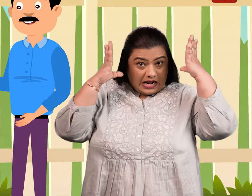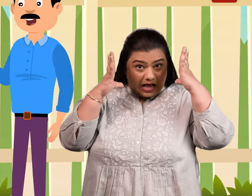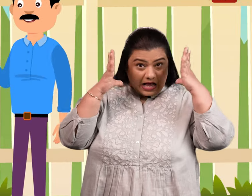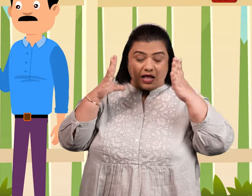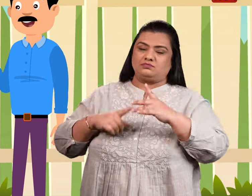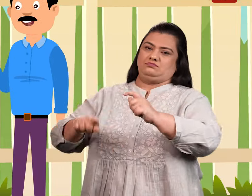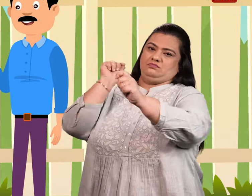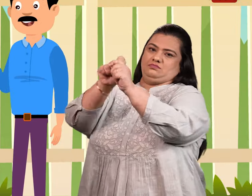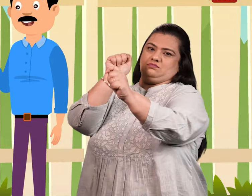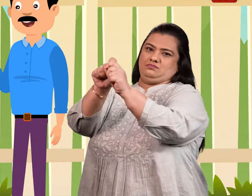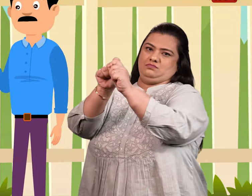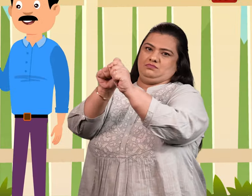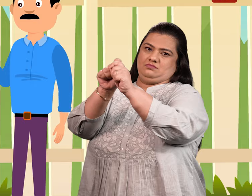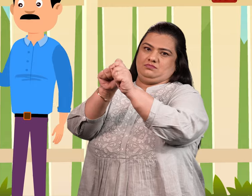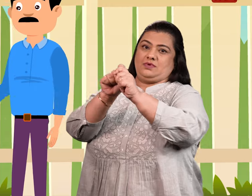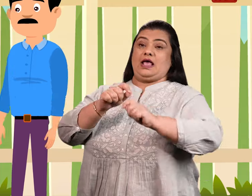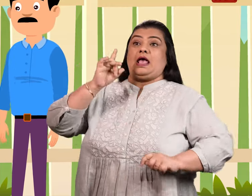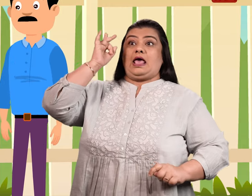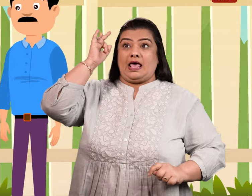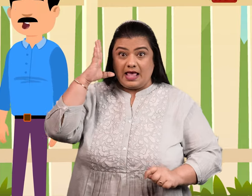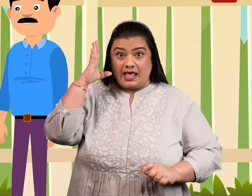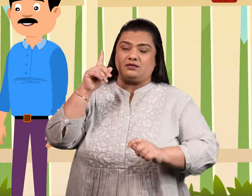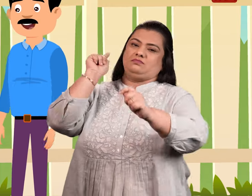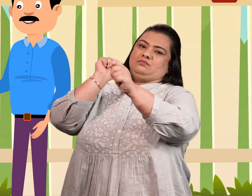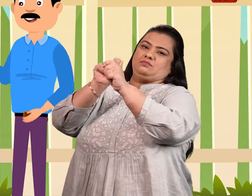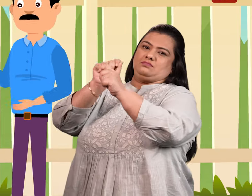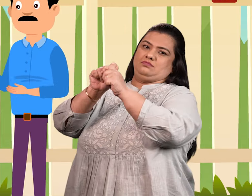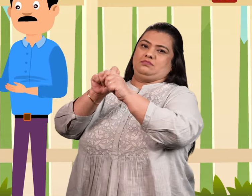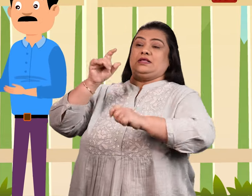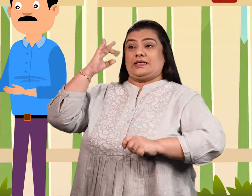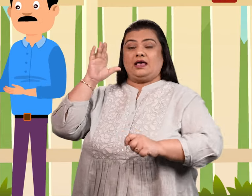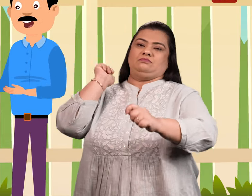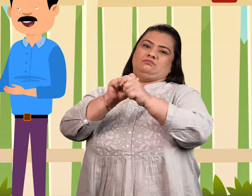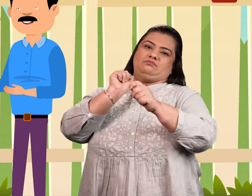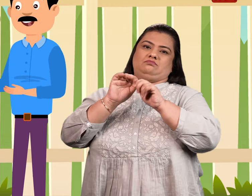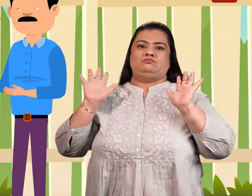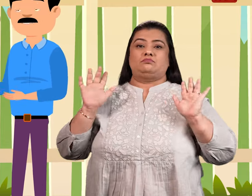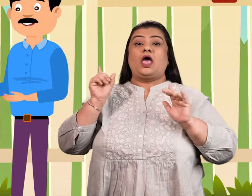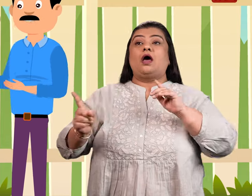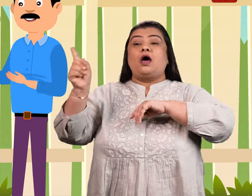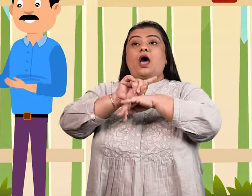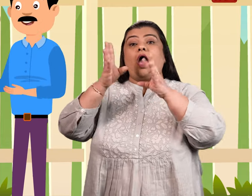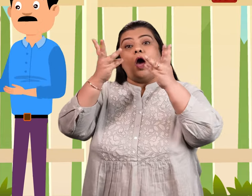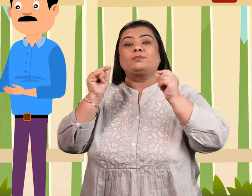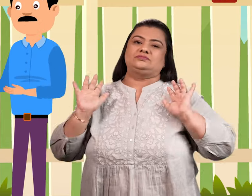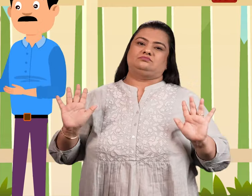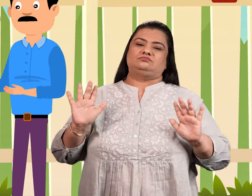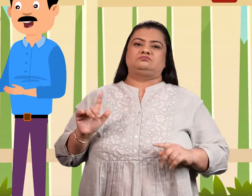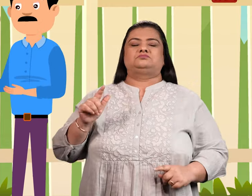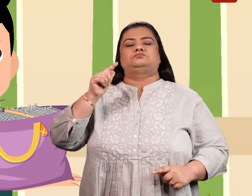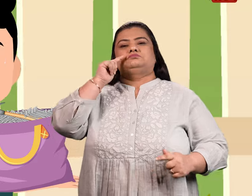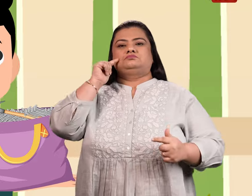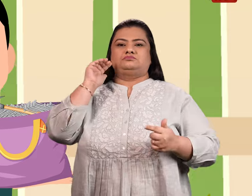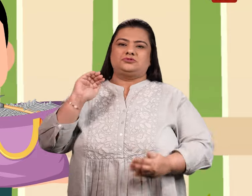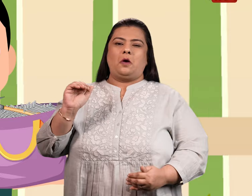day, whenever you get angry, come here and hammer a nail. Every time you get angry, hammer a nail and count them at the